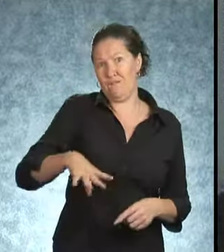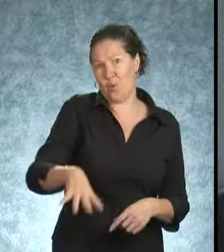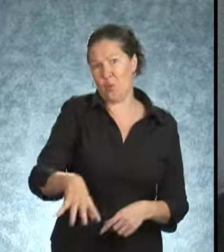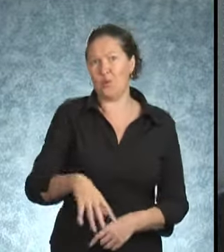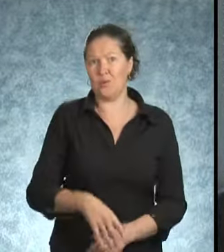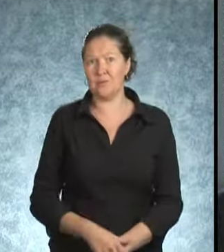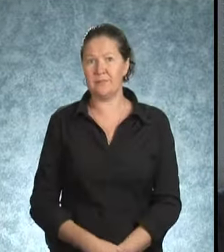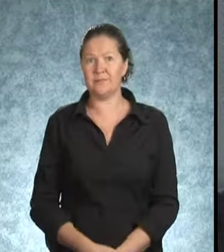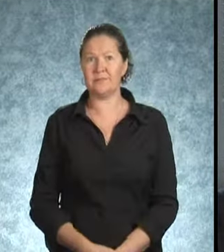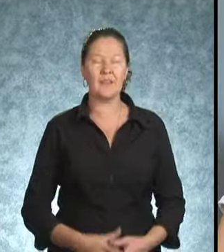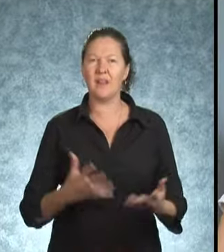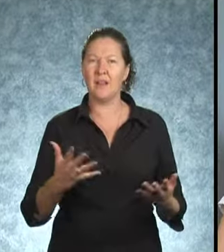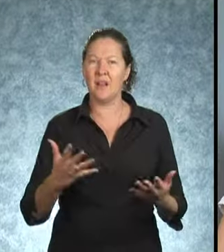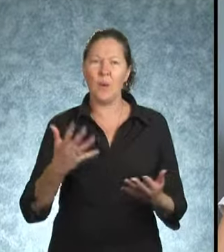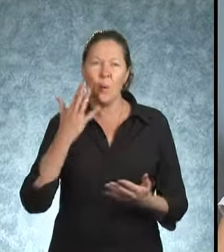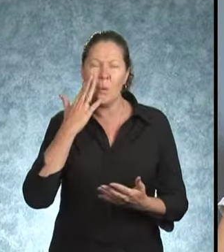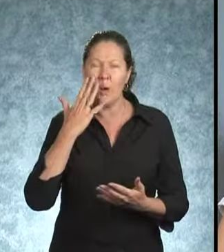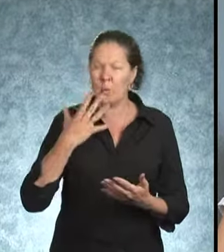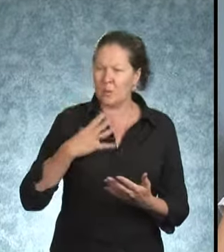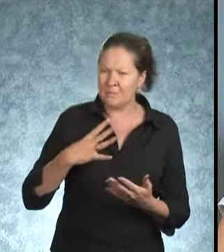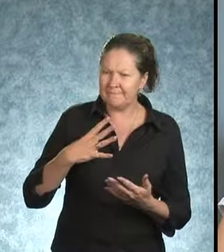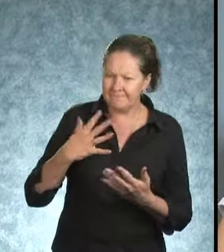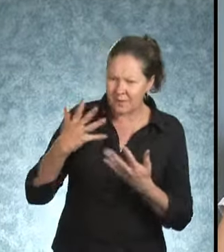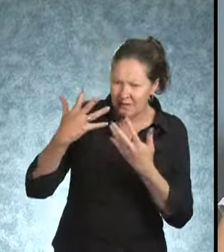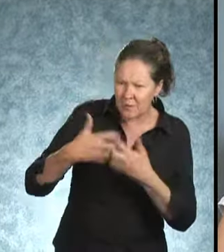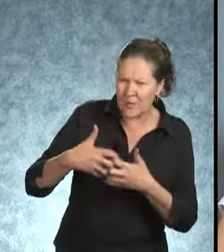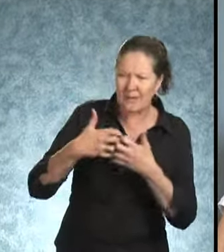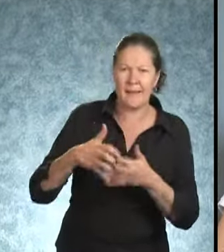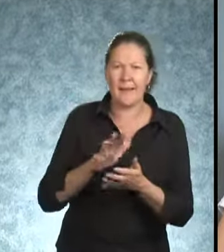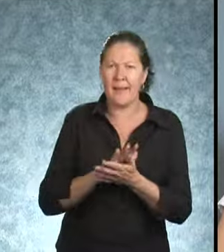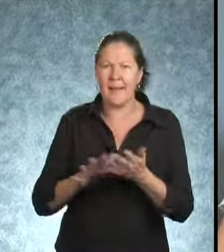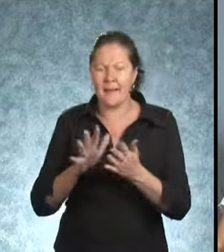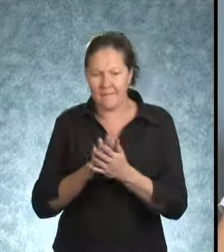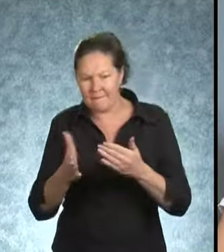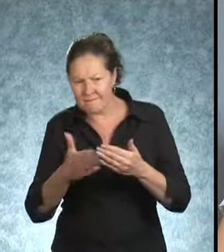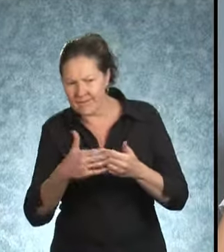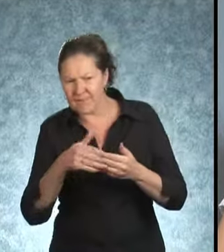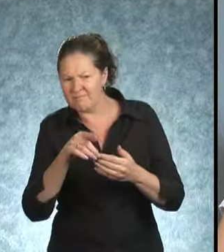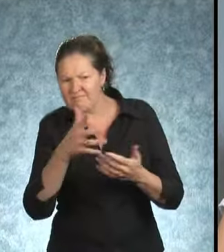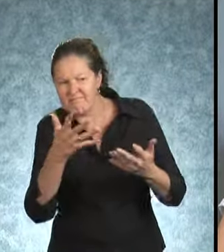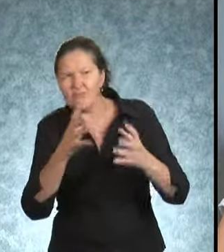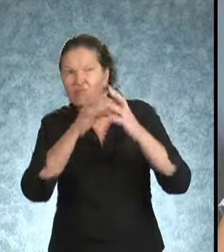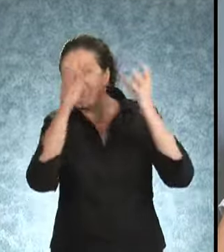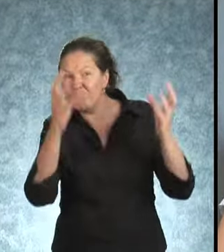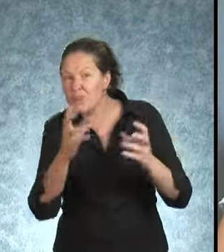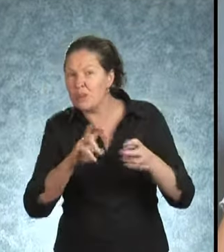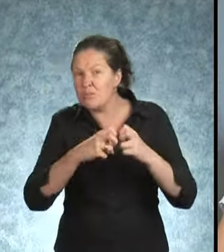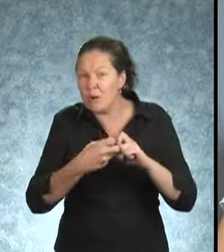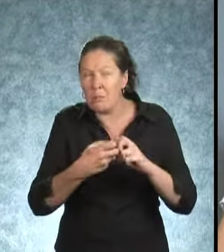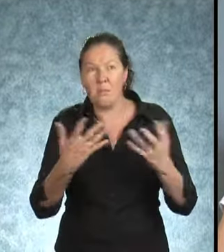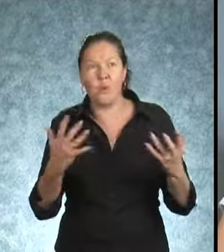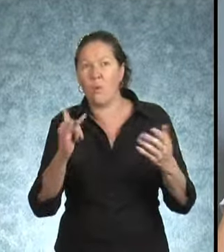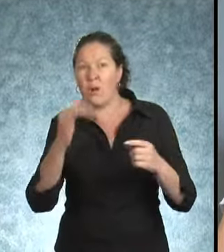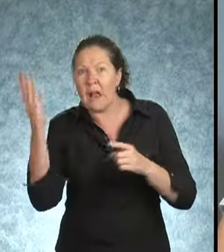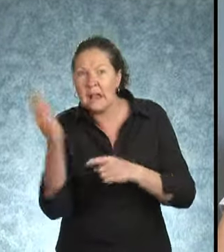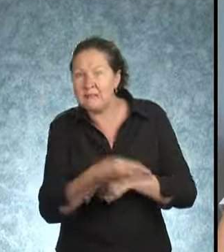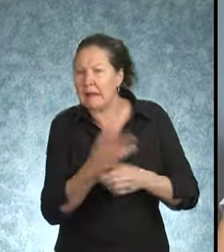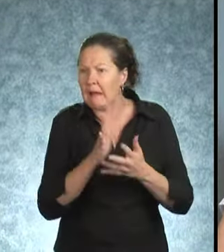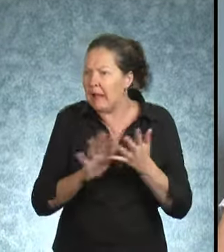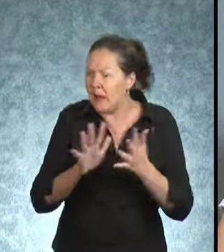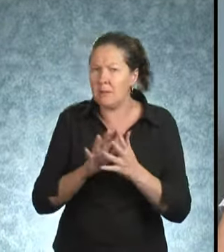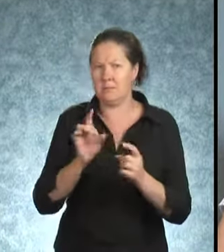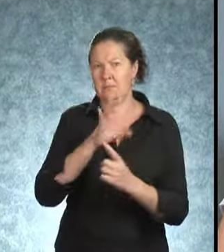you or not. With working out how to deal with the problem of the tree and how to cut the tree down,